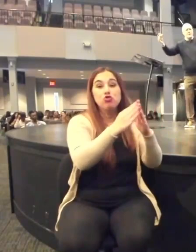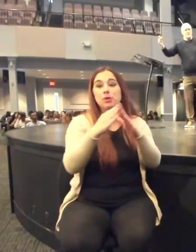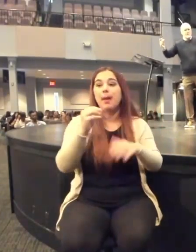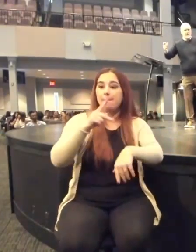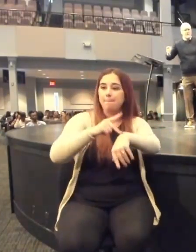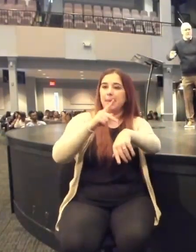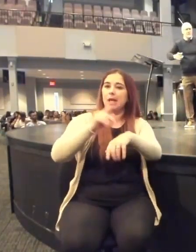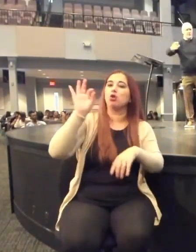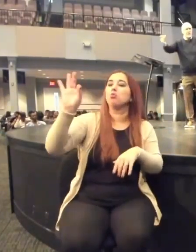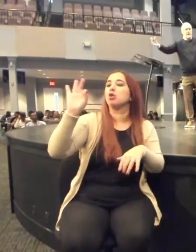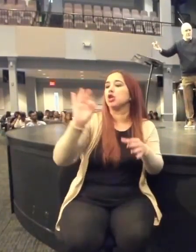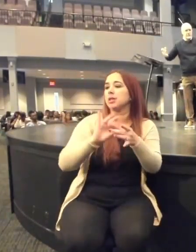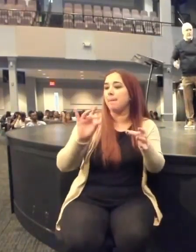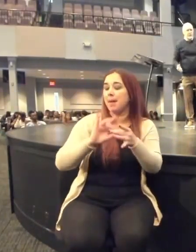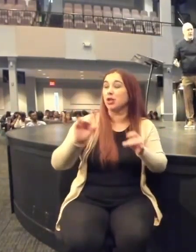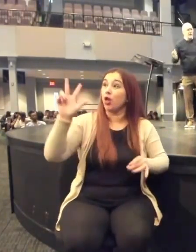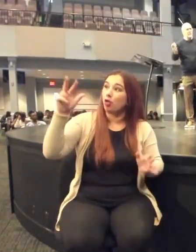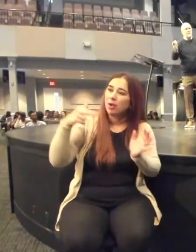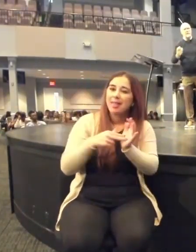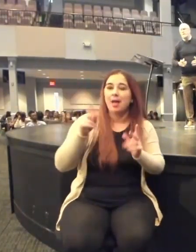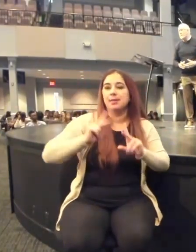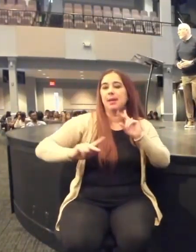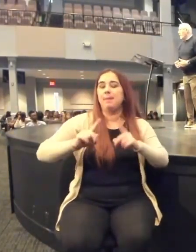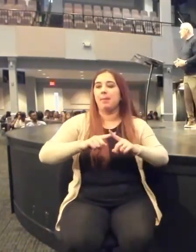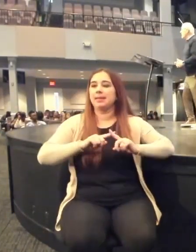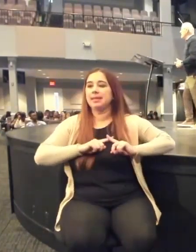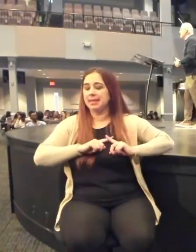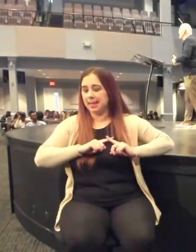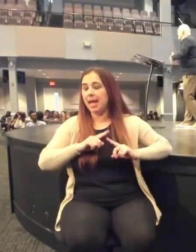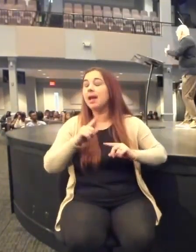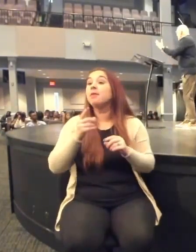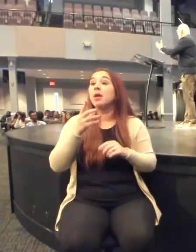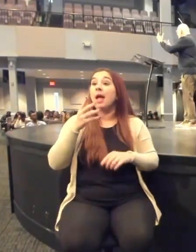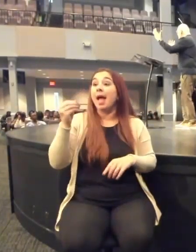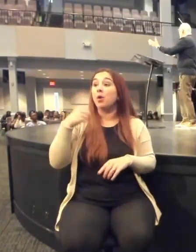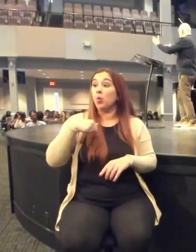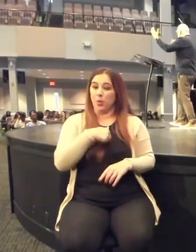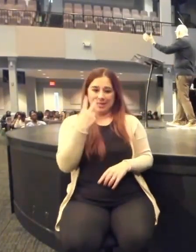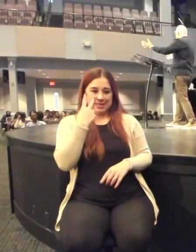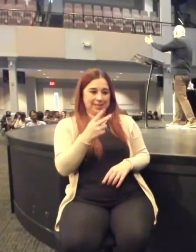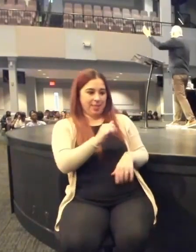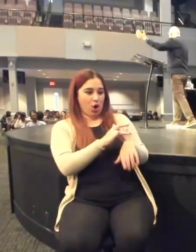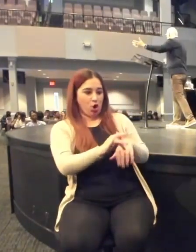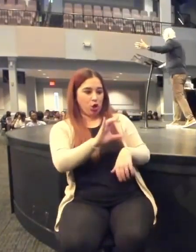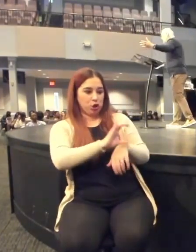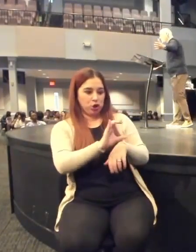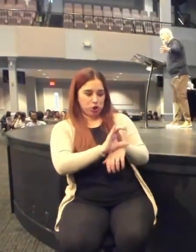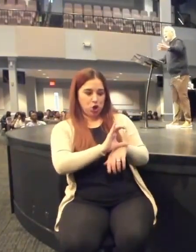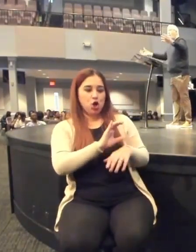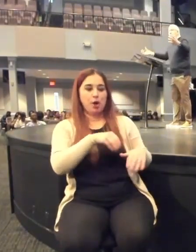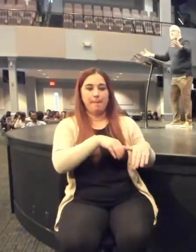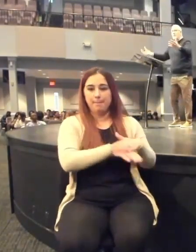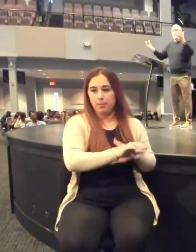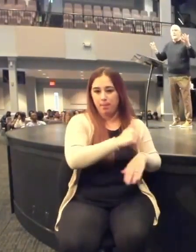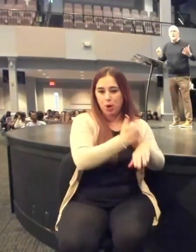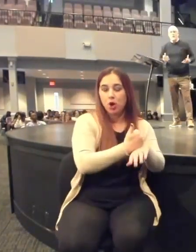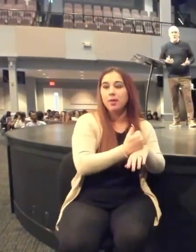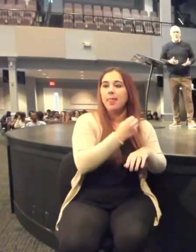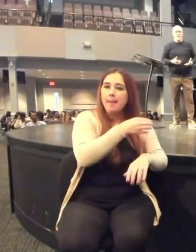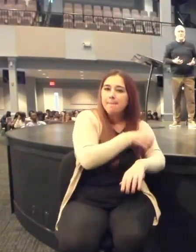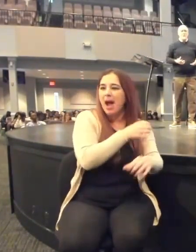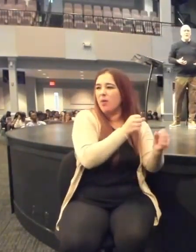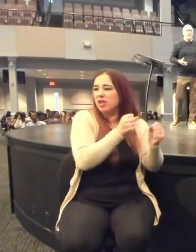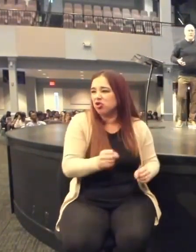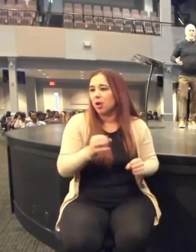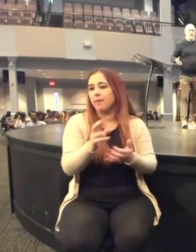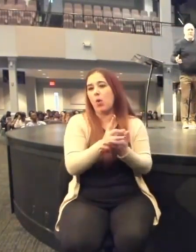Peter preaches a message and 3,000 people come to faith in Christ. And we see this early church beginning to be birthed in the power and strength of the